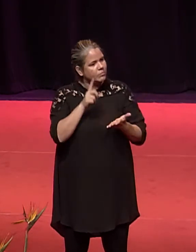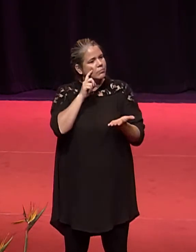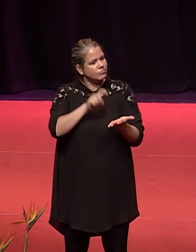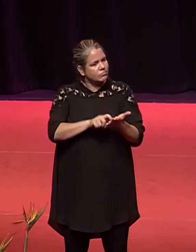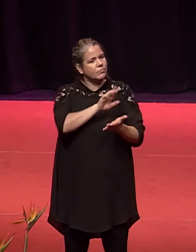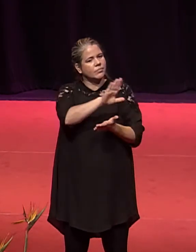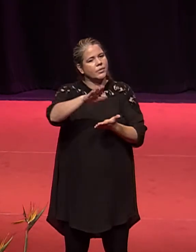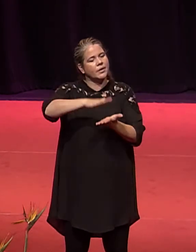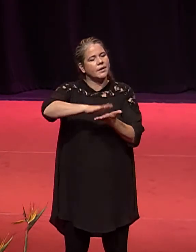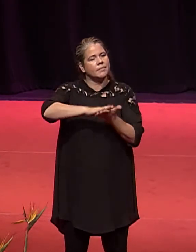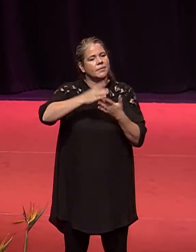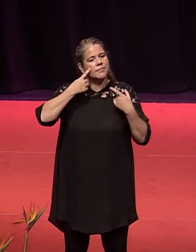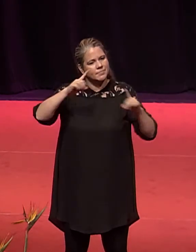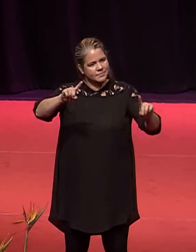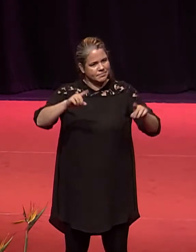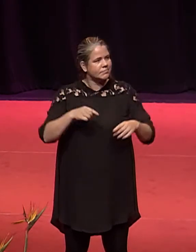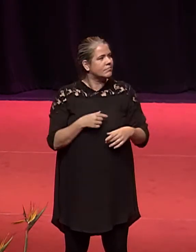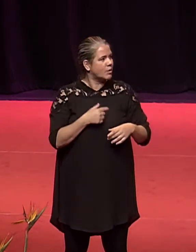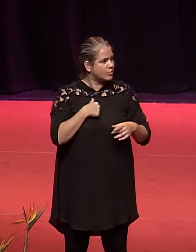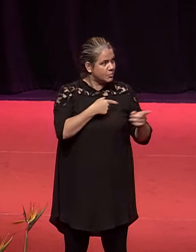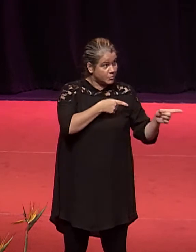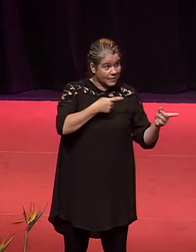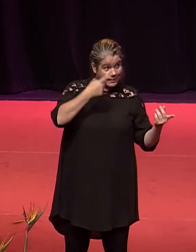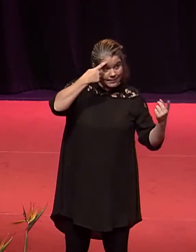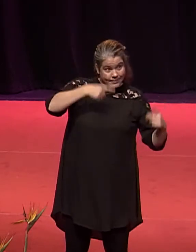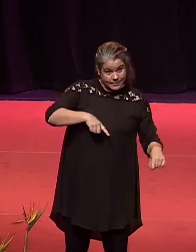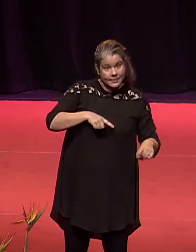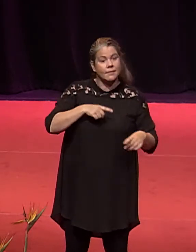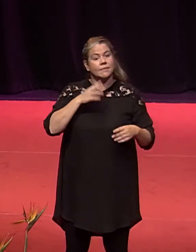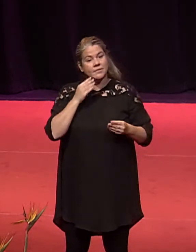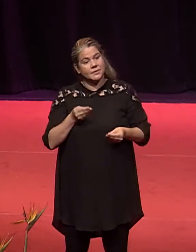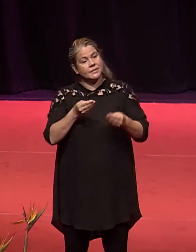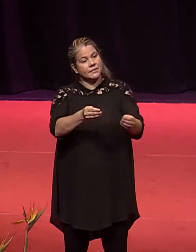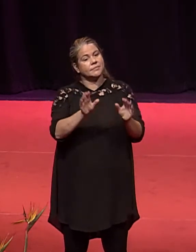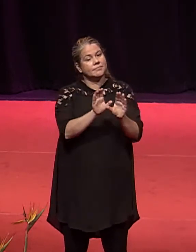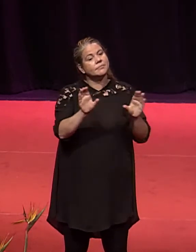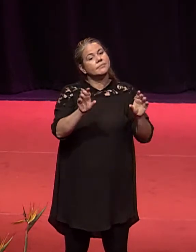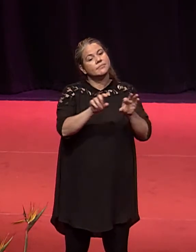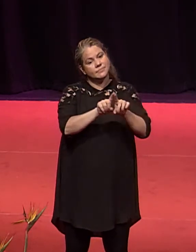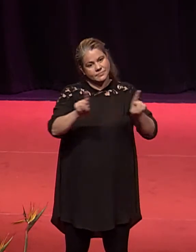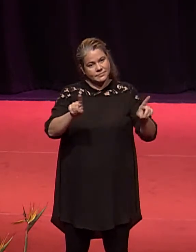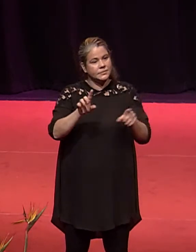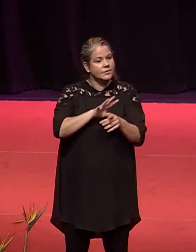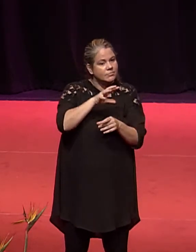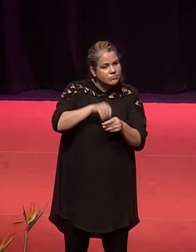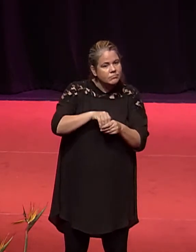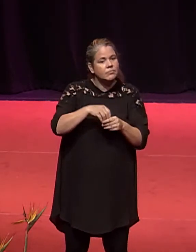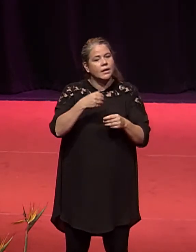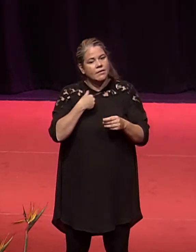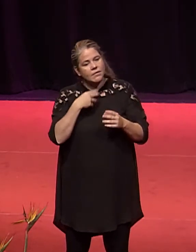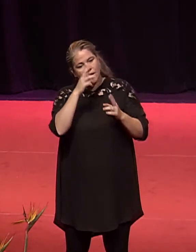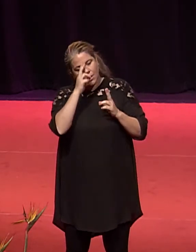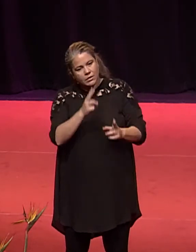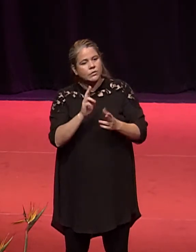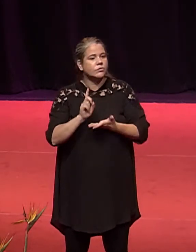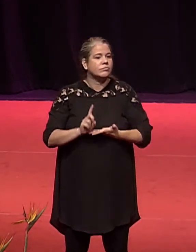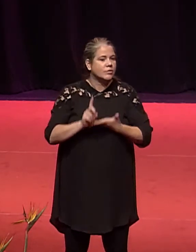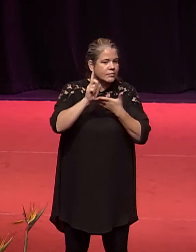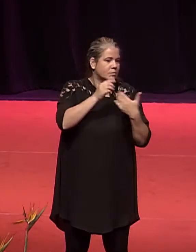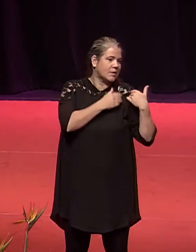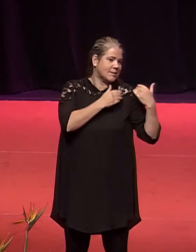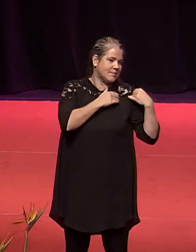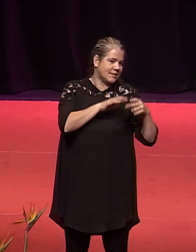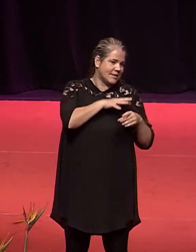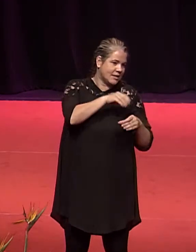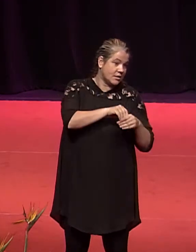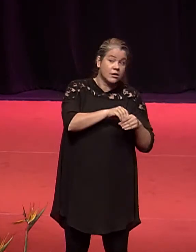Therefore, I recommend that you confer their certificates and diplomas with all the honors, privileges, and responsibilities pertaining thereto. And on